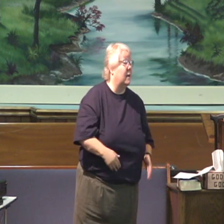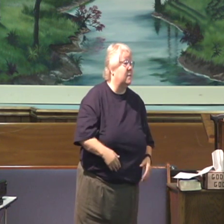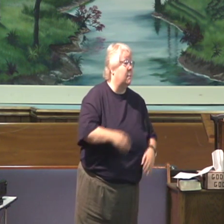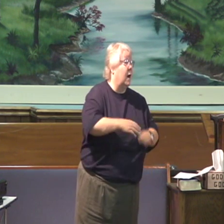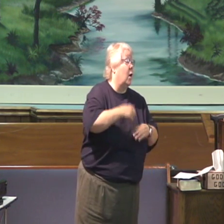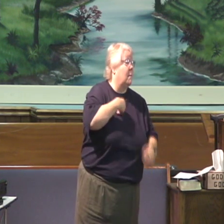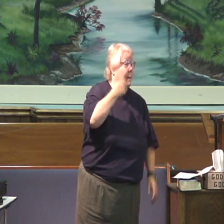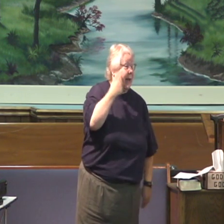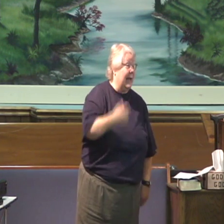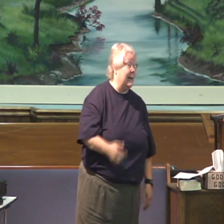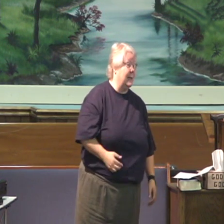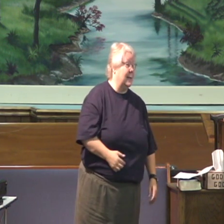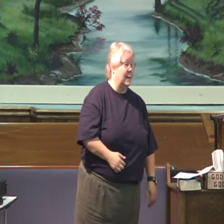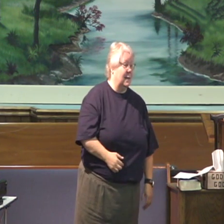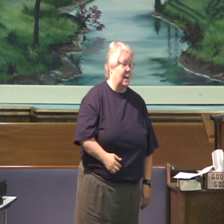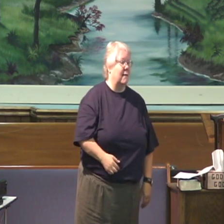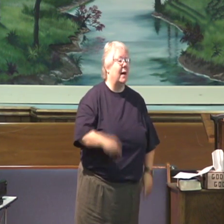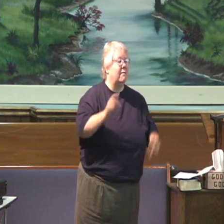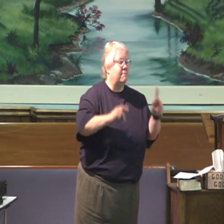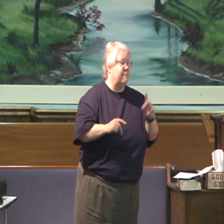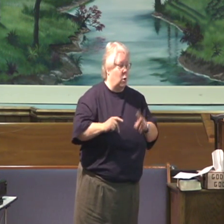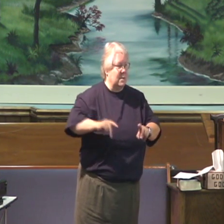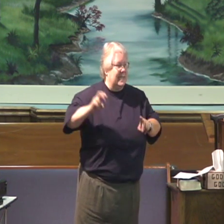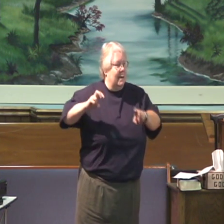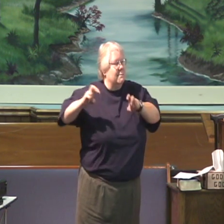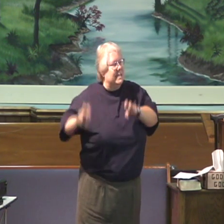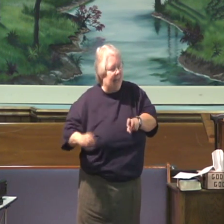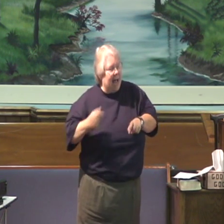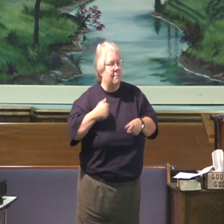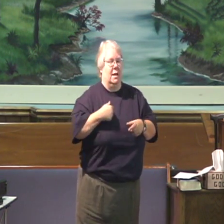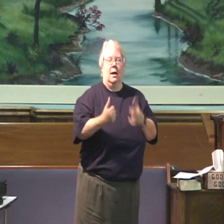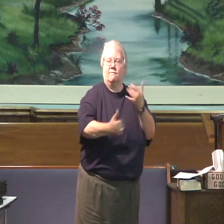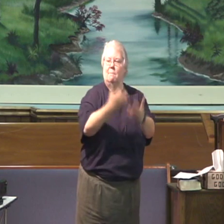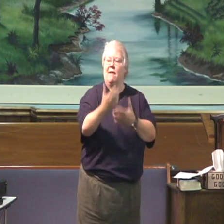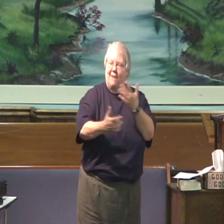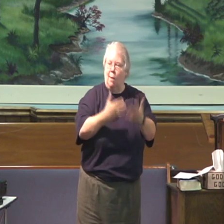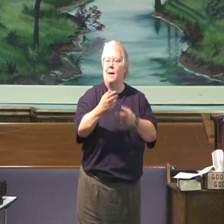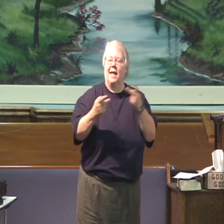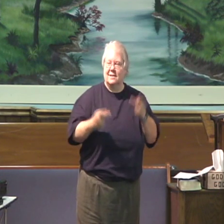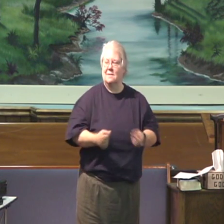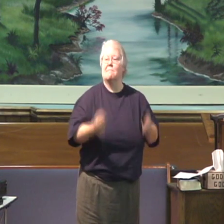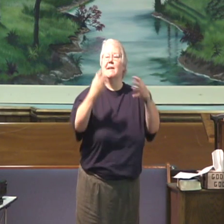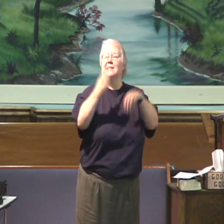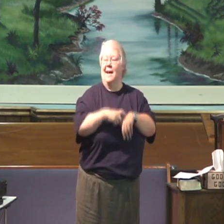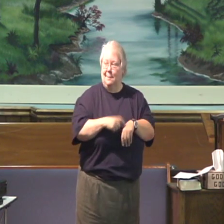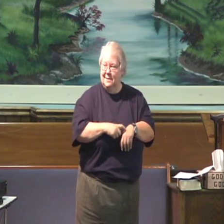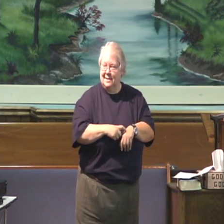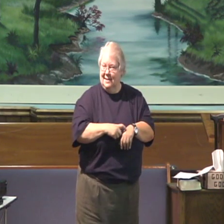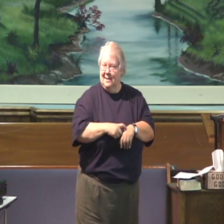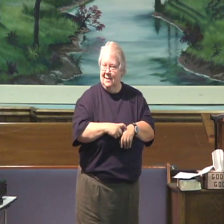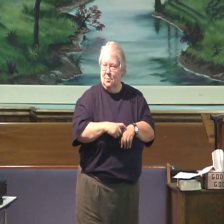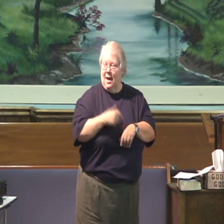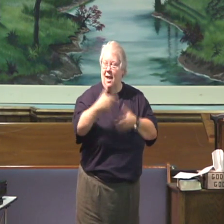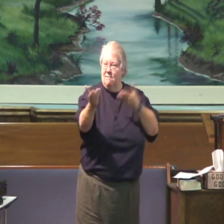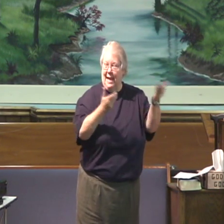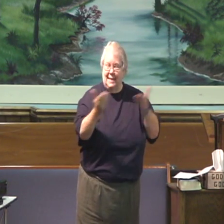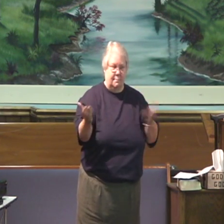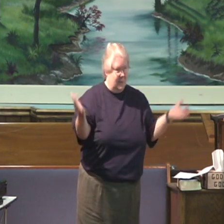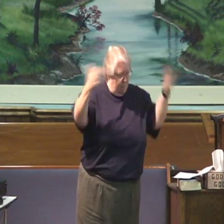Michelin's been on my mind. I have folks sitting beside me at my fireplace many times. When I invite them, come